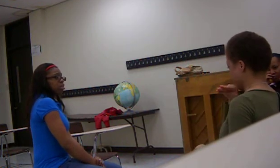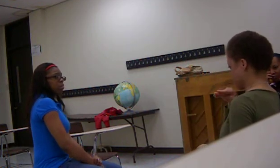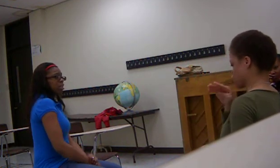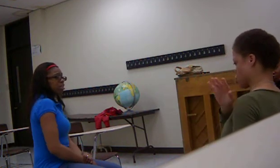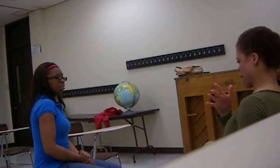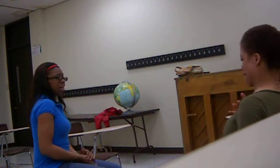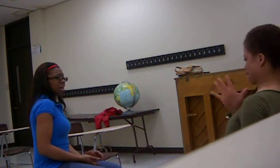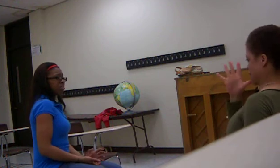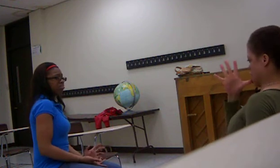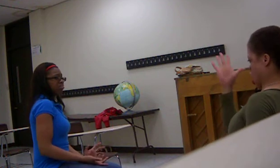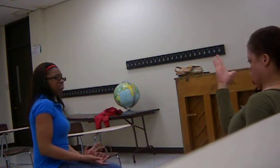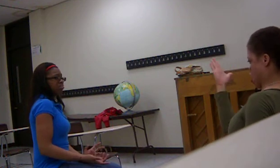So Bethany feel like